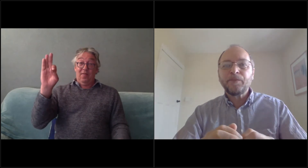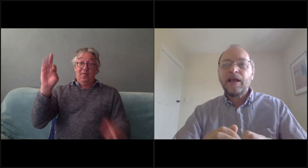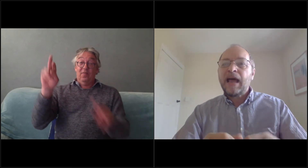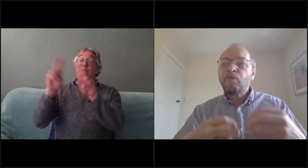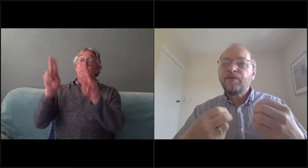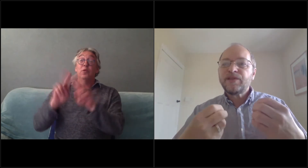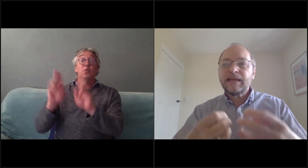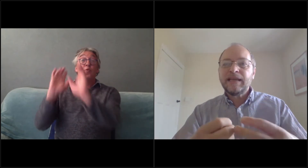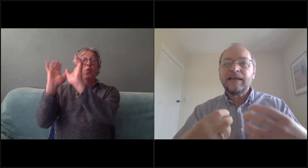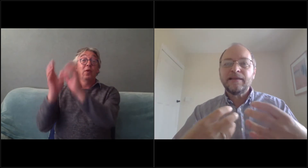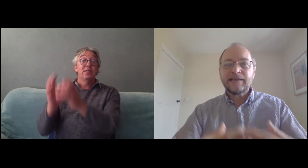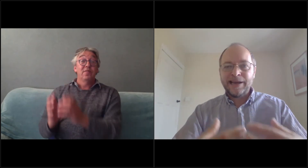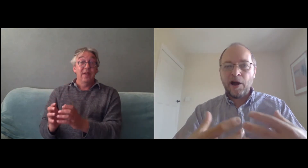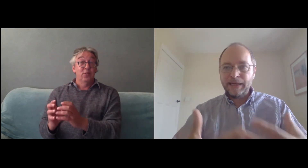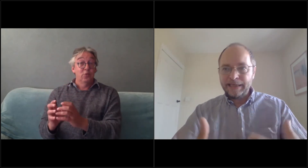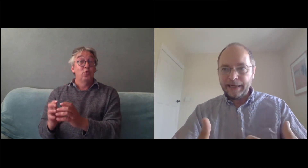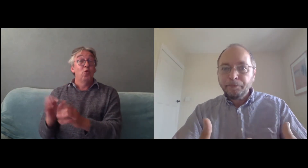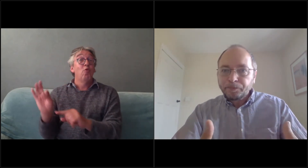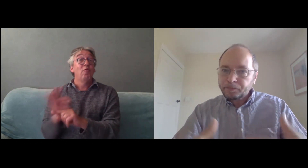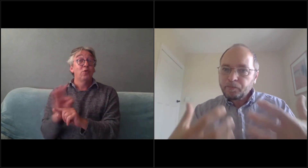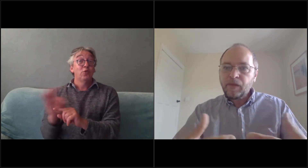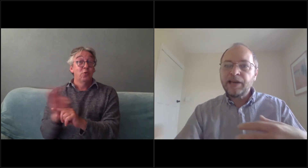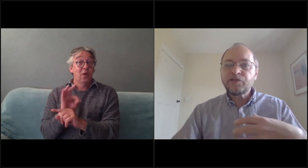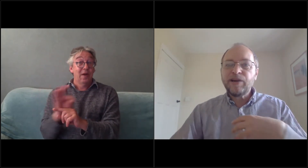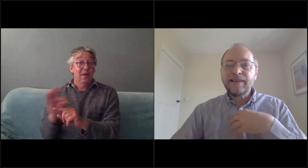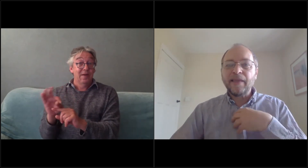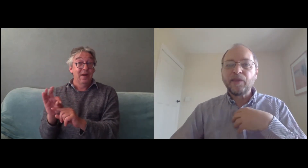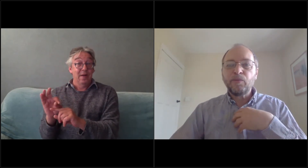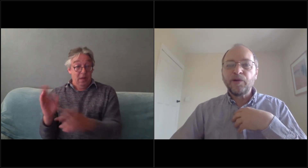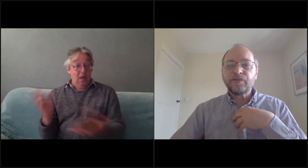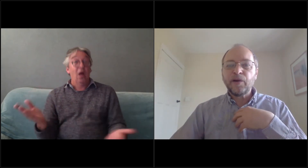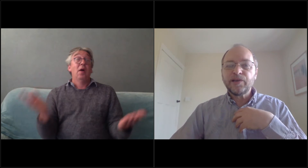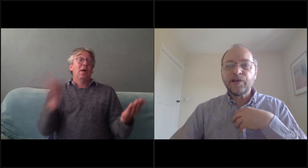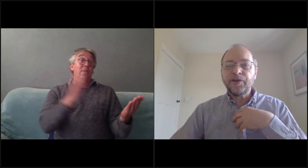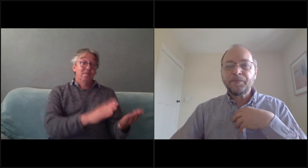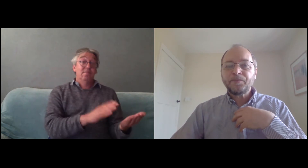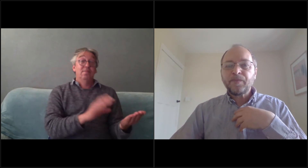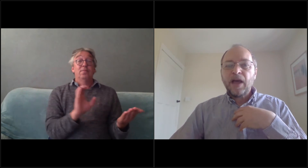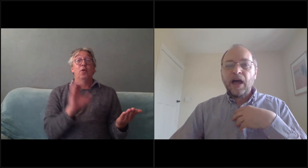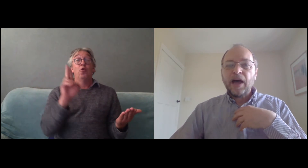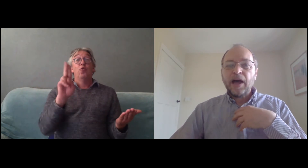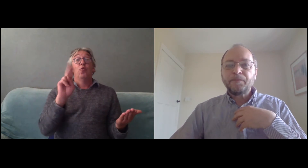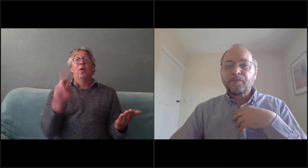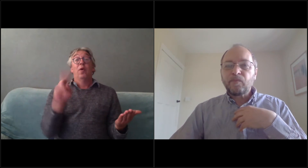disability. And we've seen the CRPD, and it's really that we want to focus on.